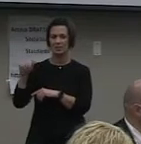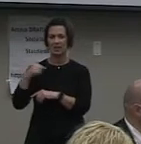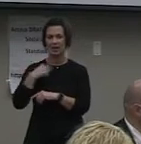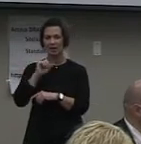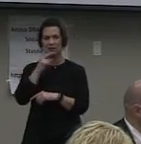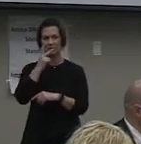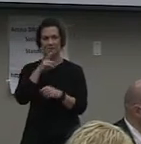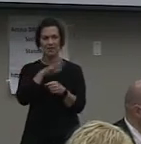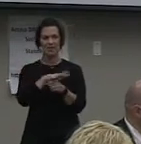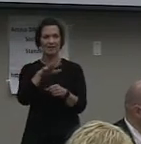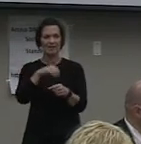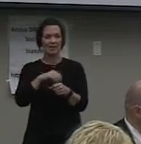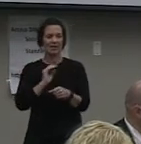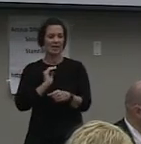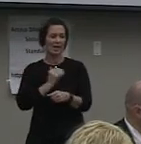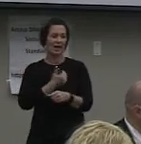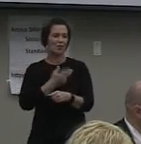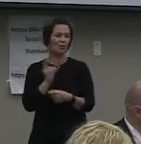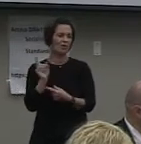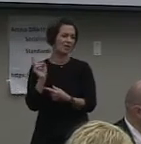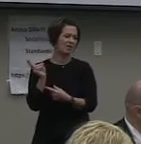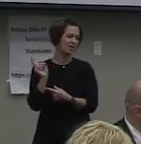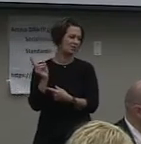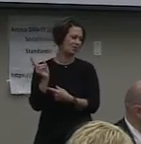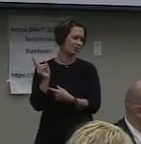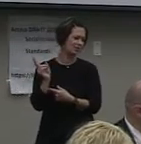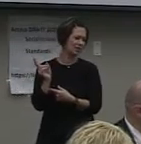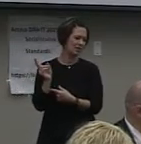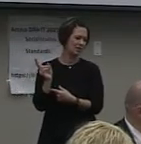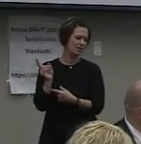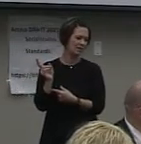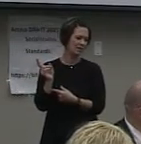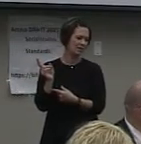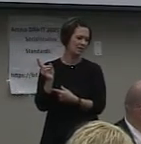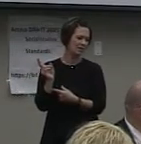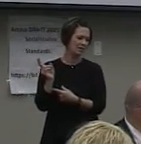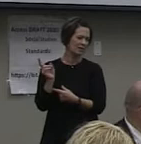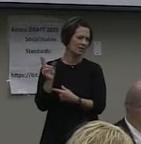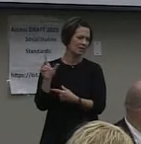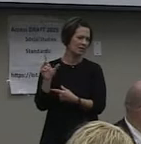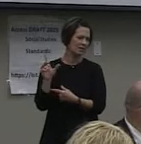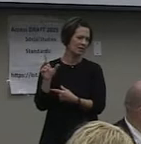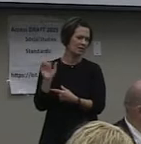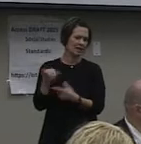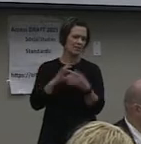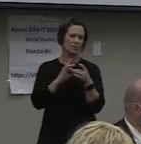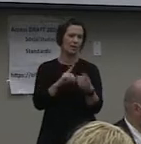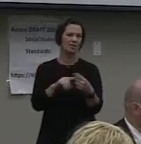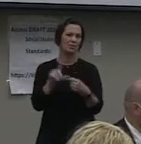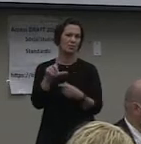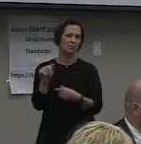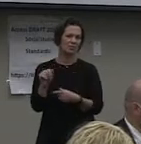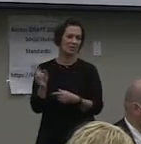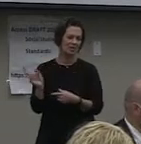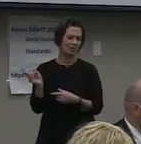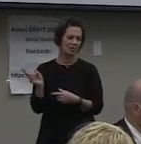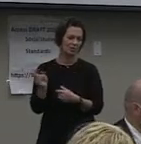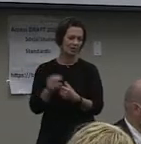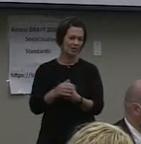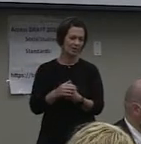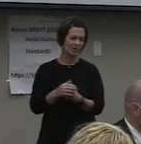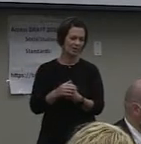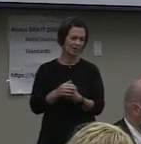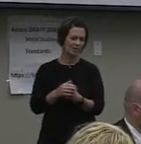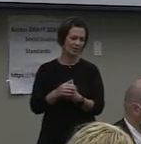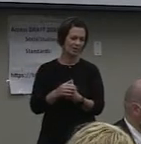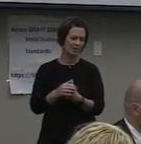see enough of that in our history learning as it relates to Louisiana history. So with that being said, it's